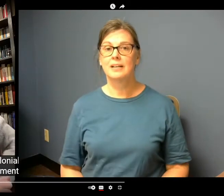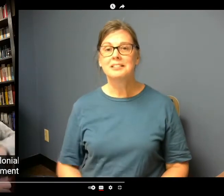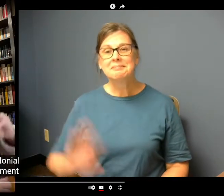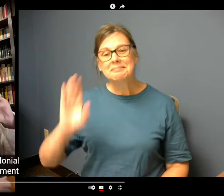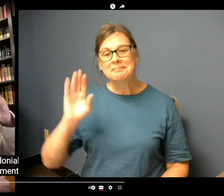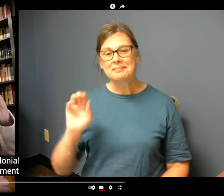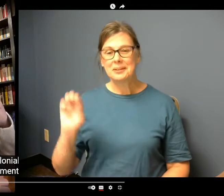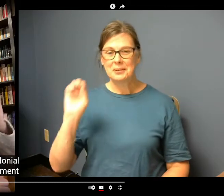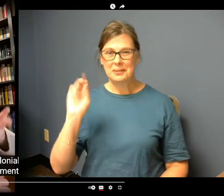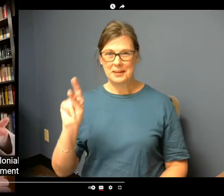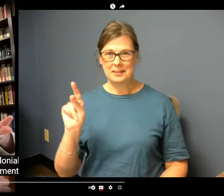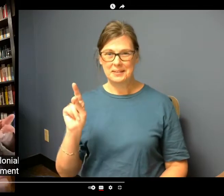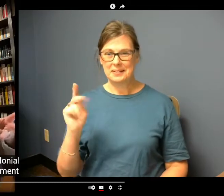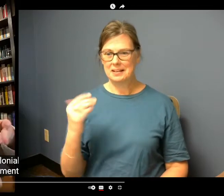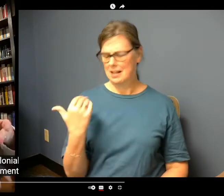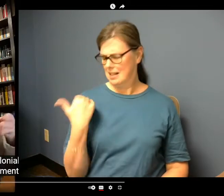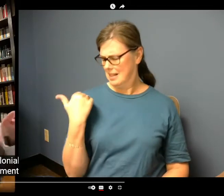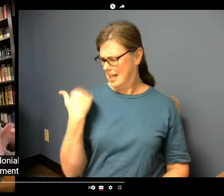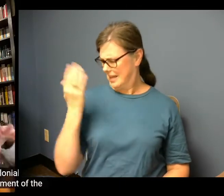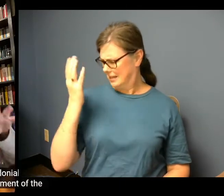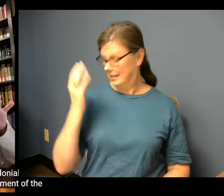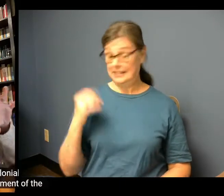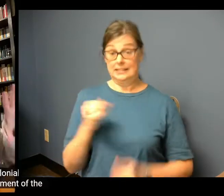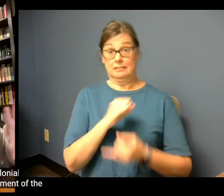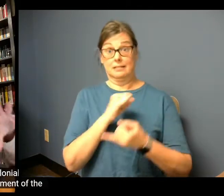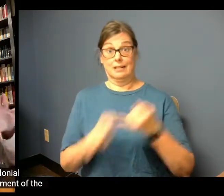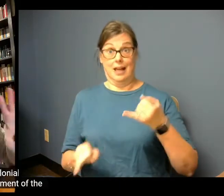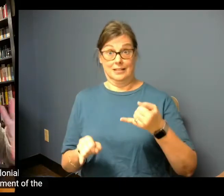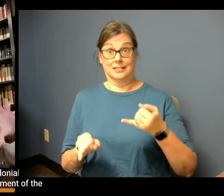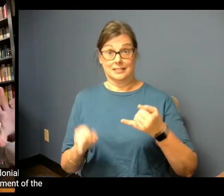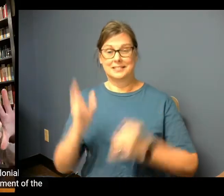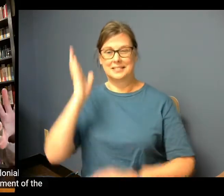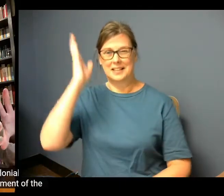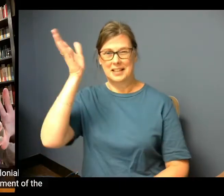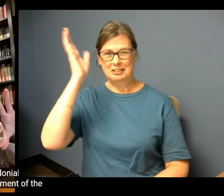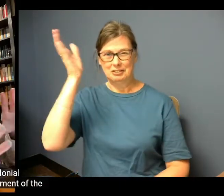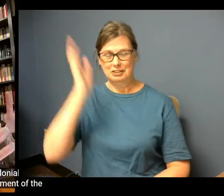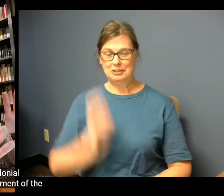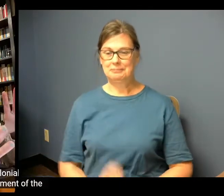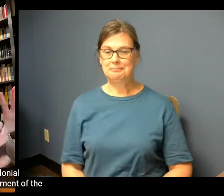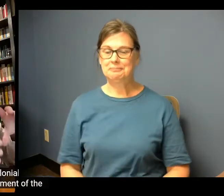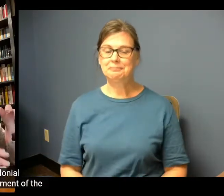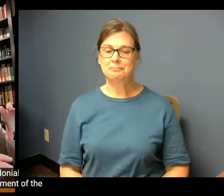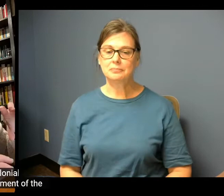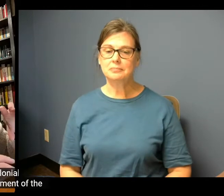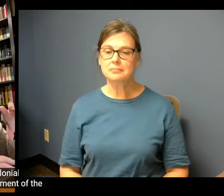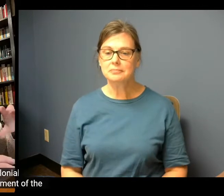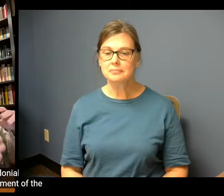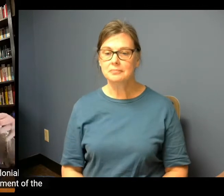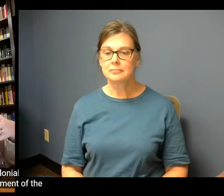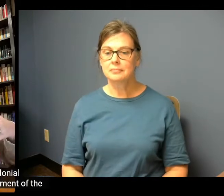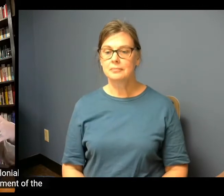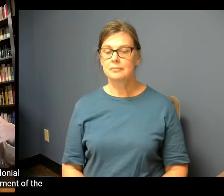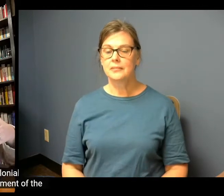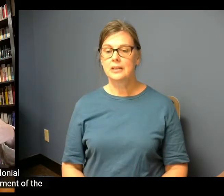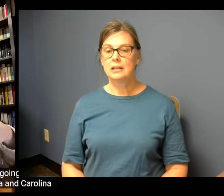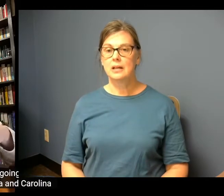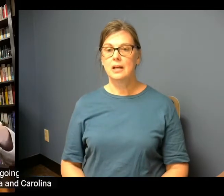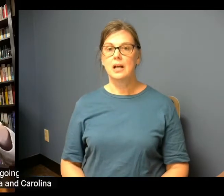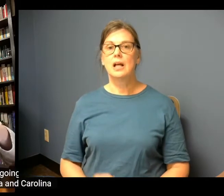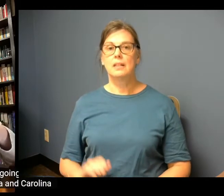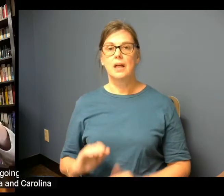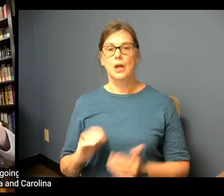Okay, so the last lecture in the colonial series here, if you will, is the establishment of